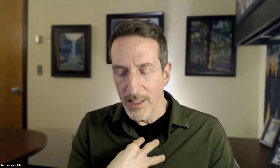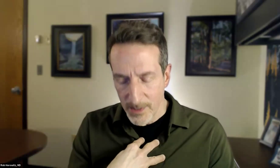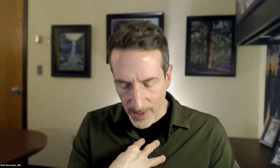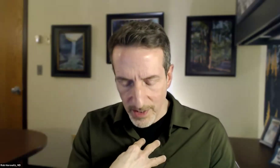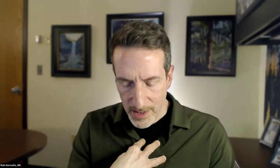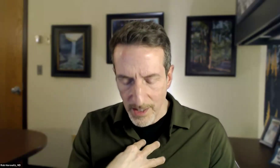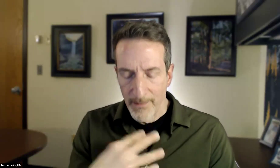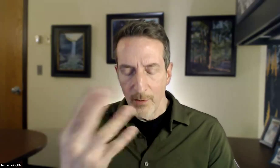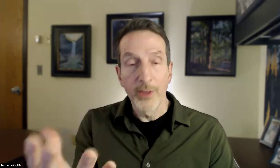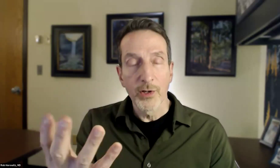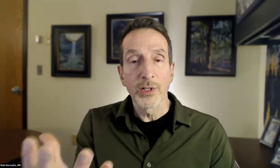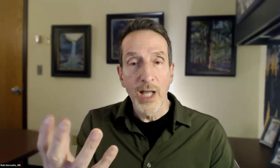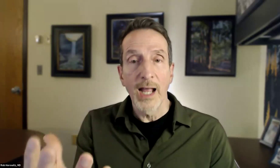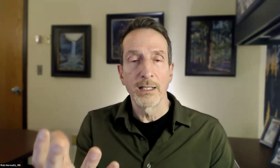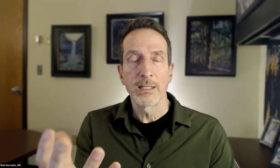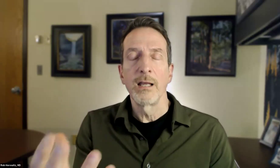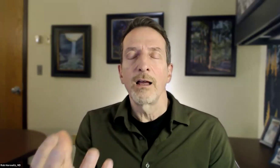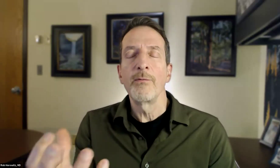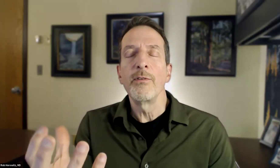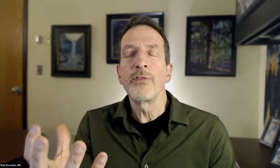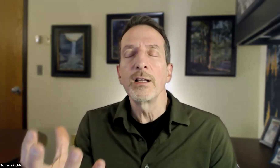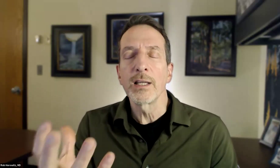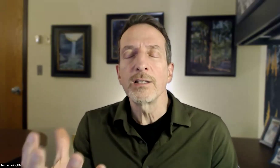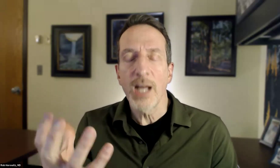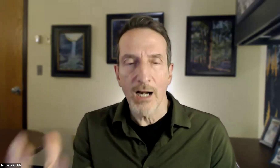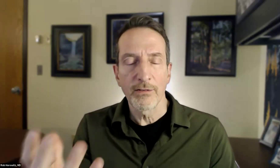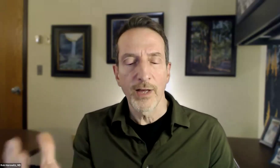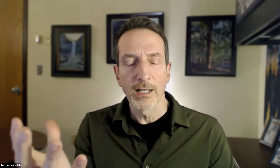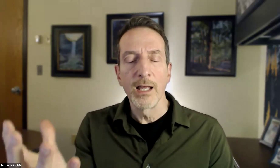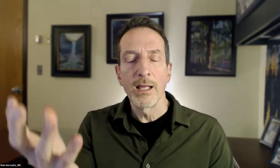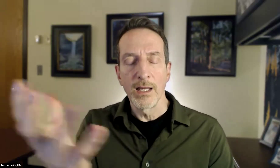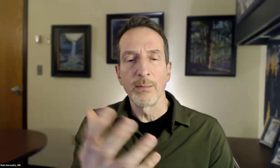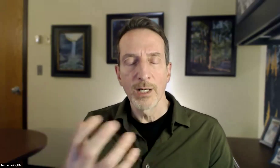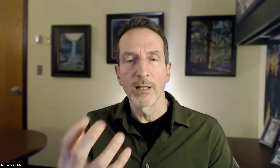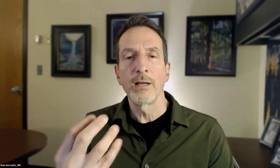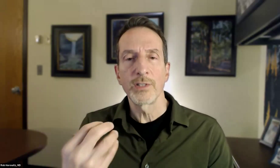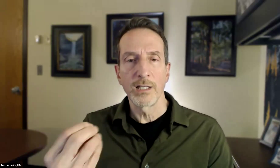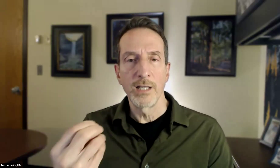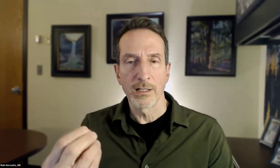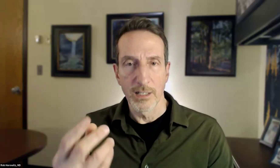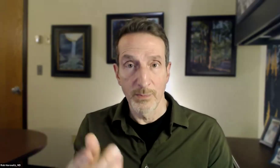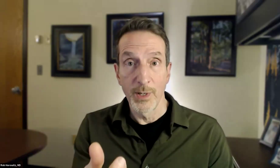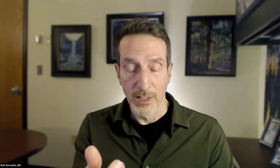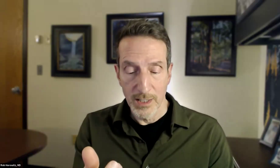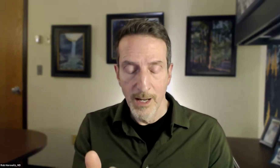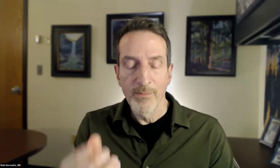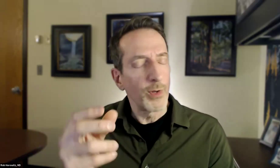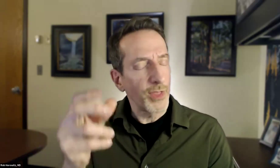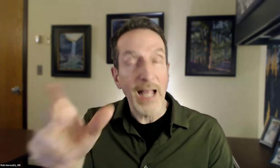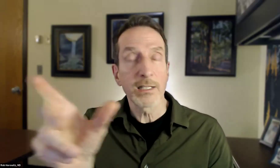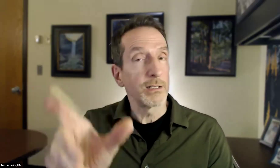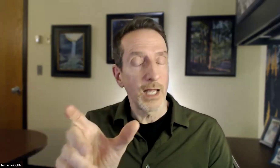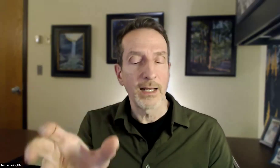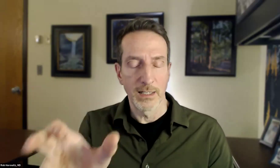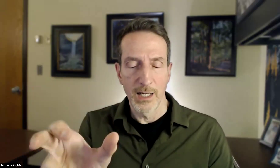have had the experience with good guidance of feeling terrified in the middle of psychedelic experience